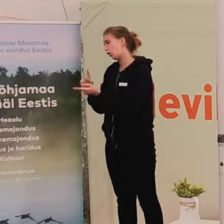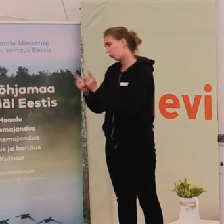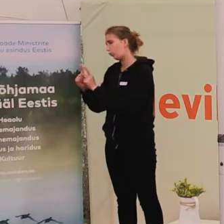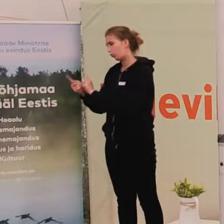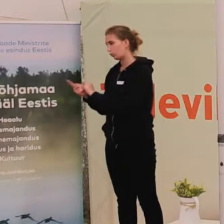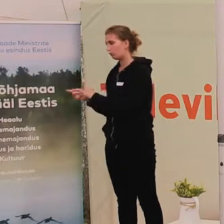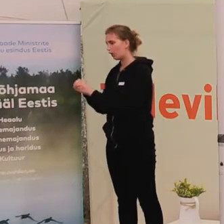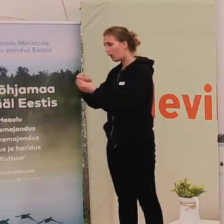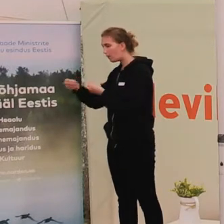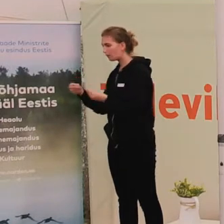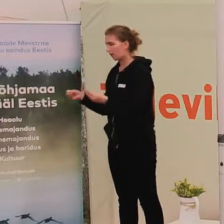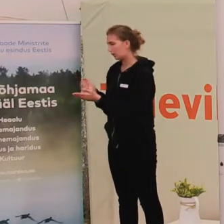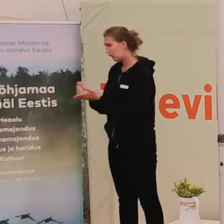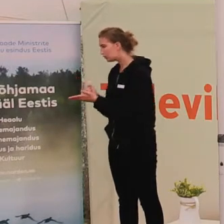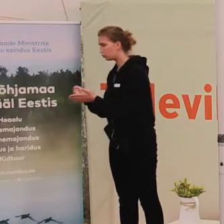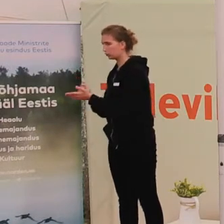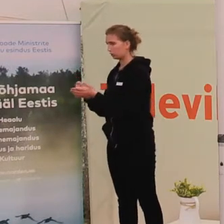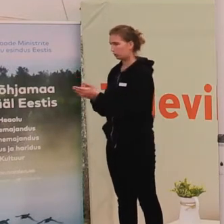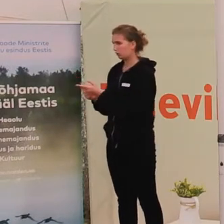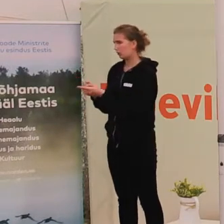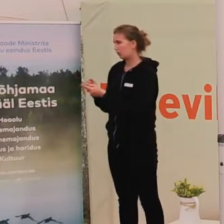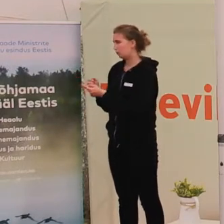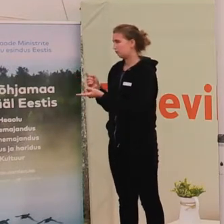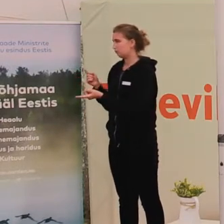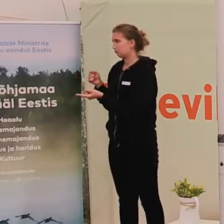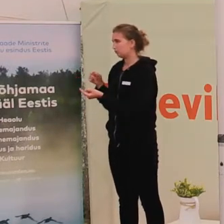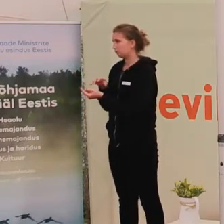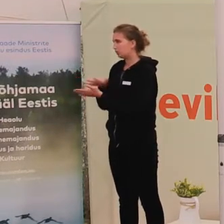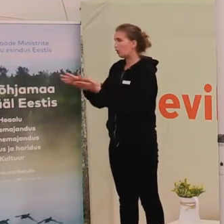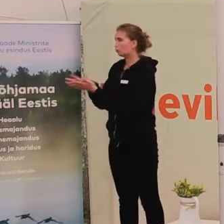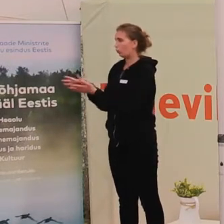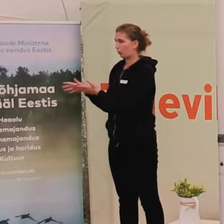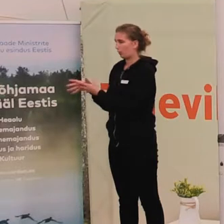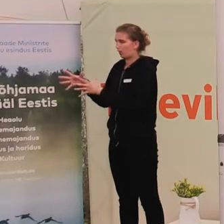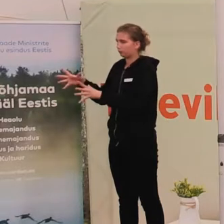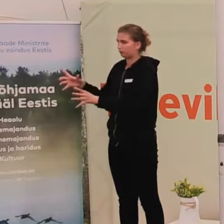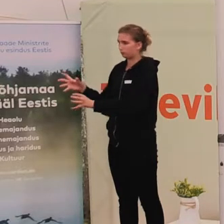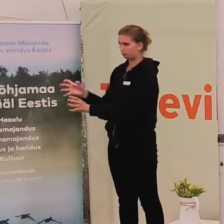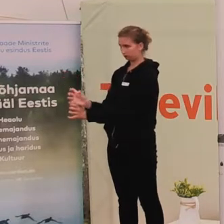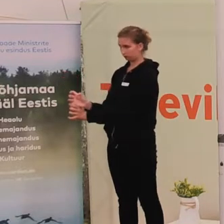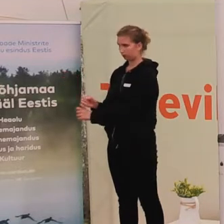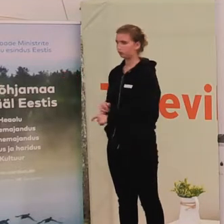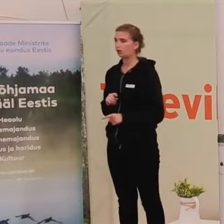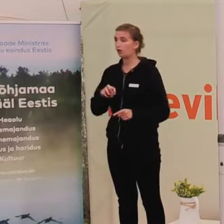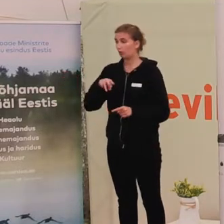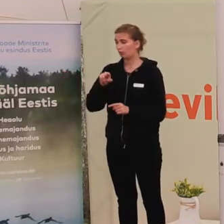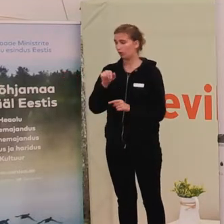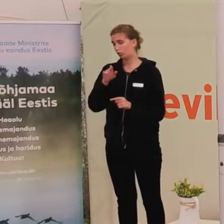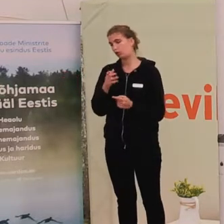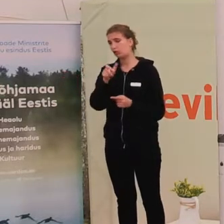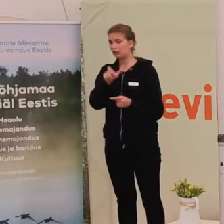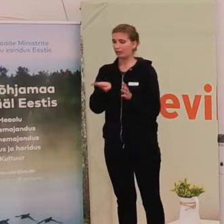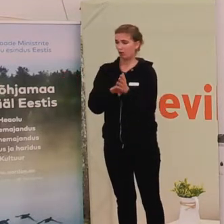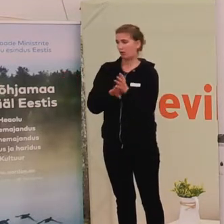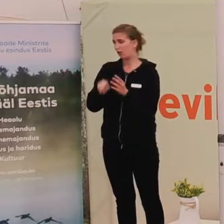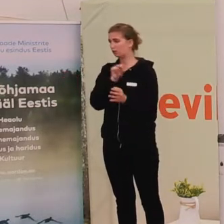of materials, resources, and to the pollution as well. Mikael, when you look at the regular person's consumption, what are